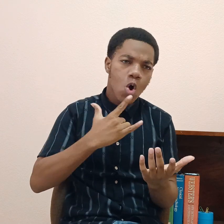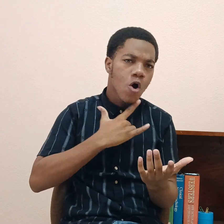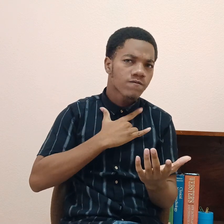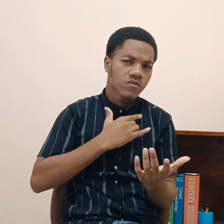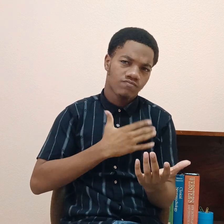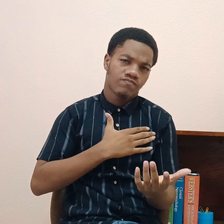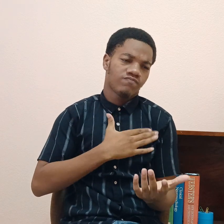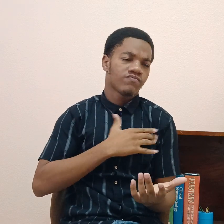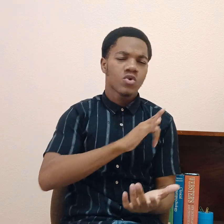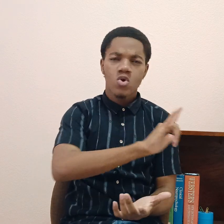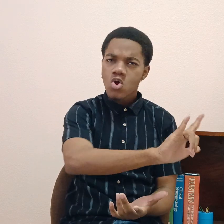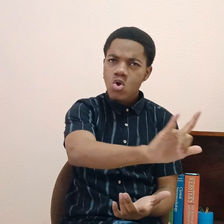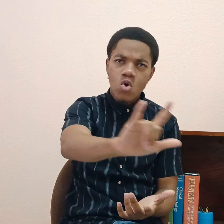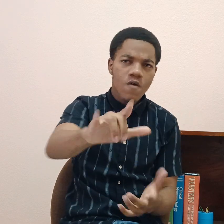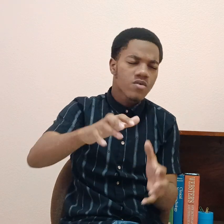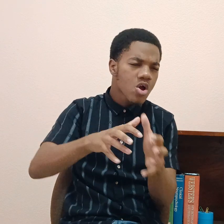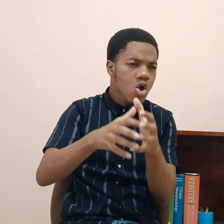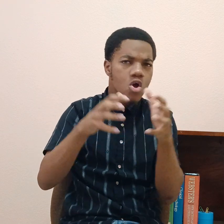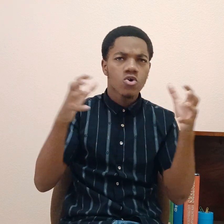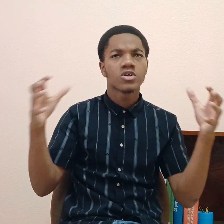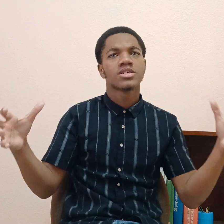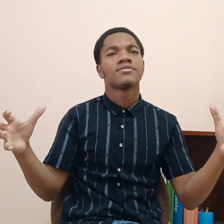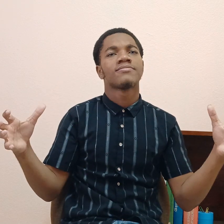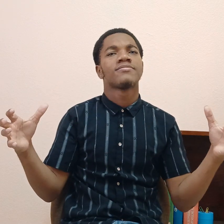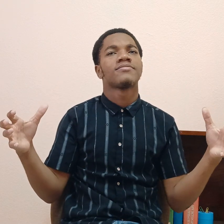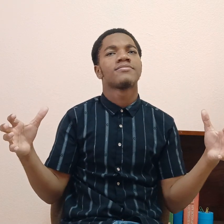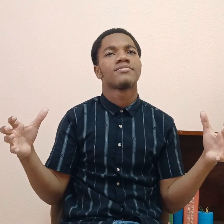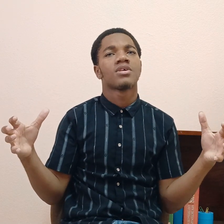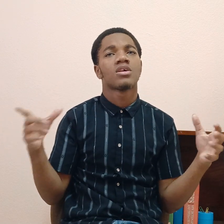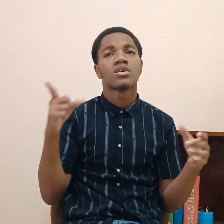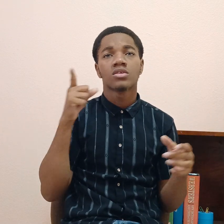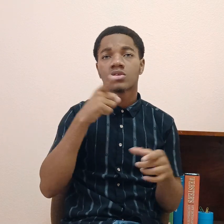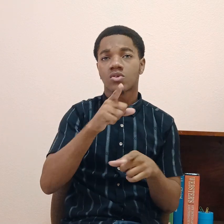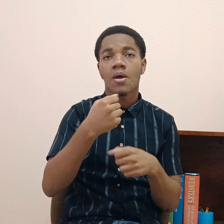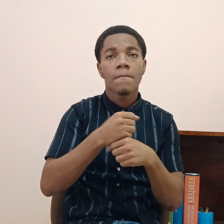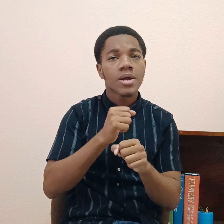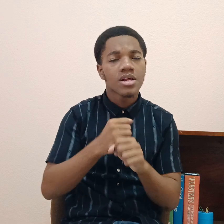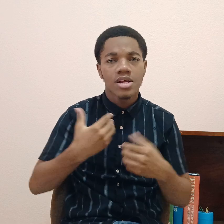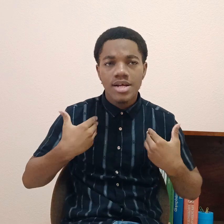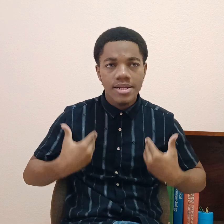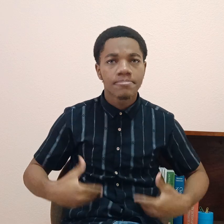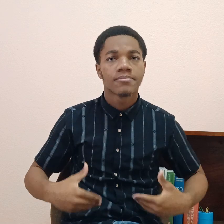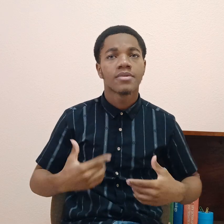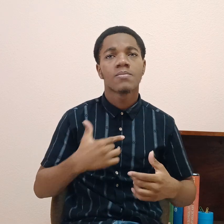You created me, and I love you very much, Lord Jesus.